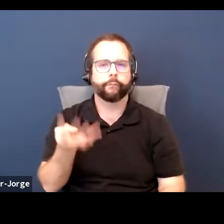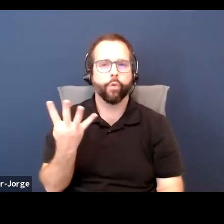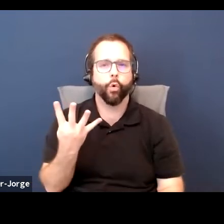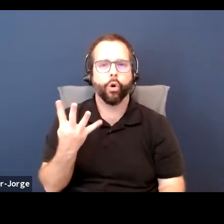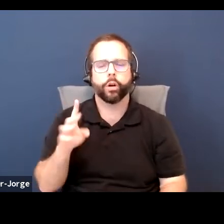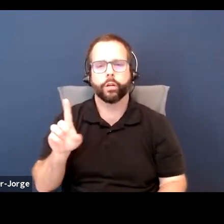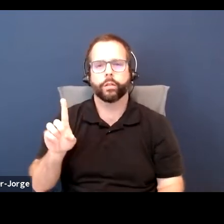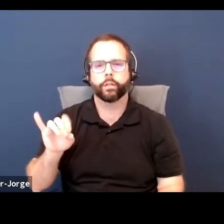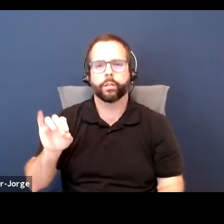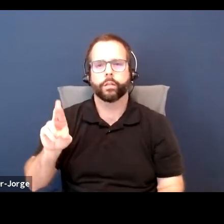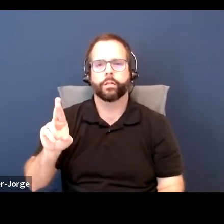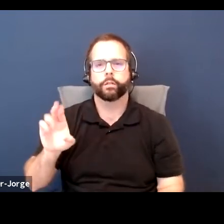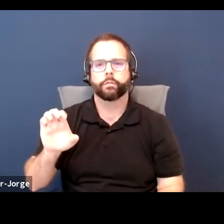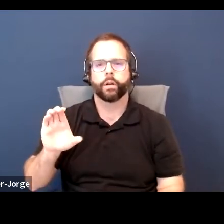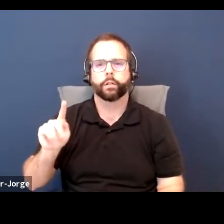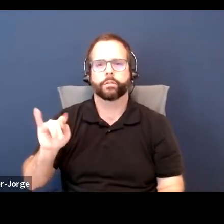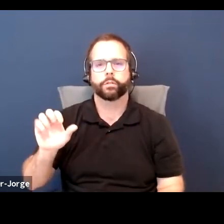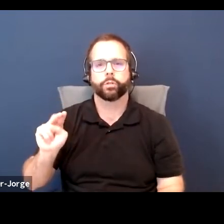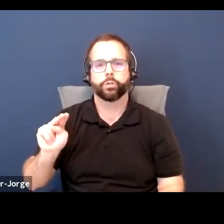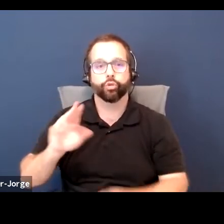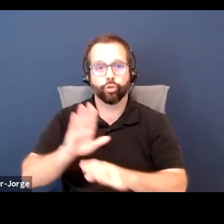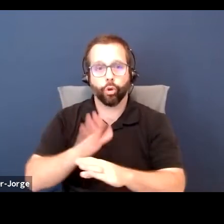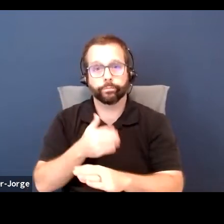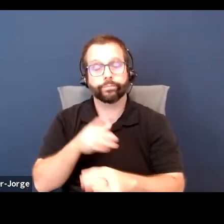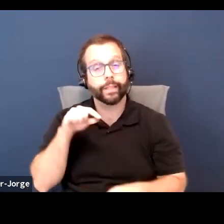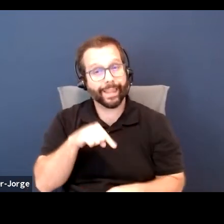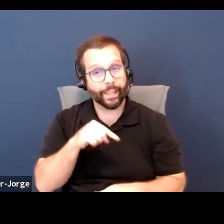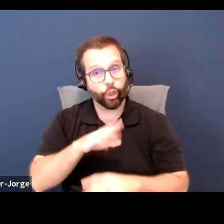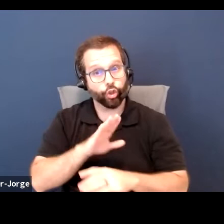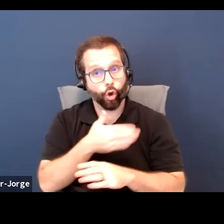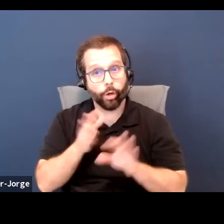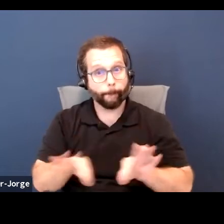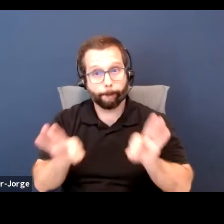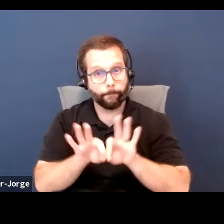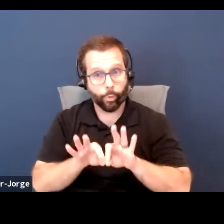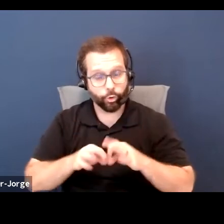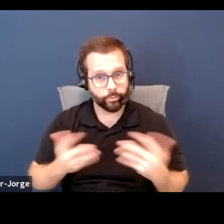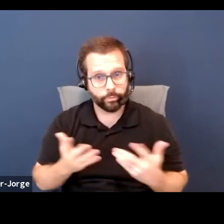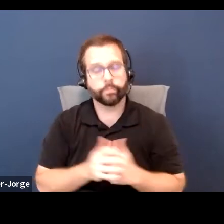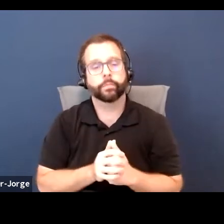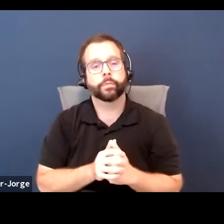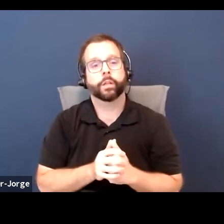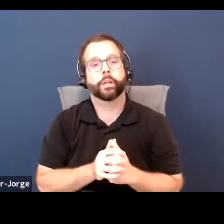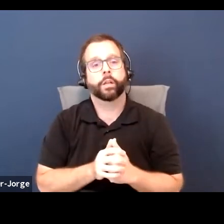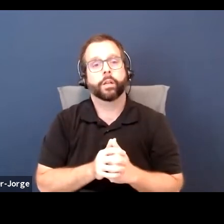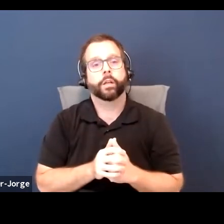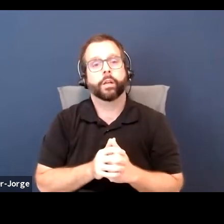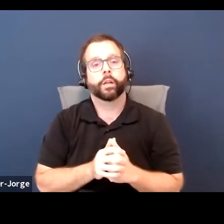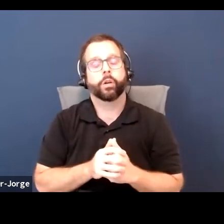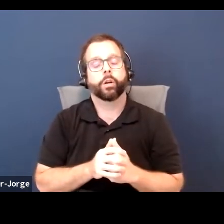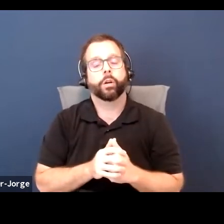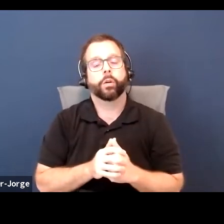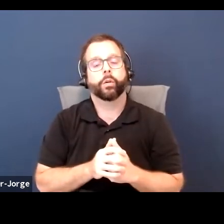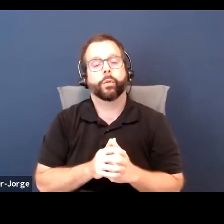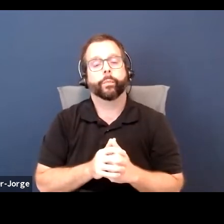Now, the important thing about this song is that at the start of all of our ceremonies.